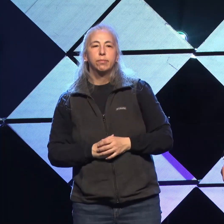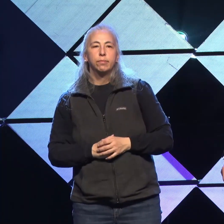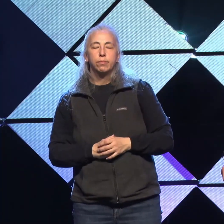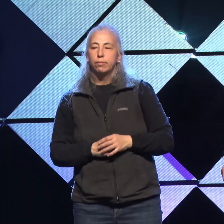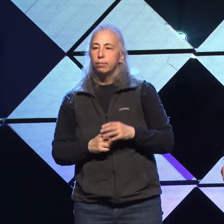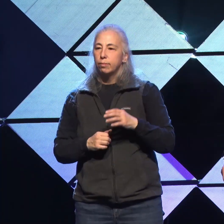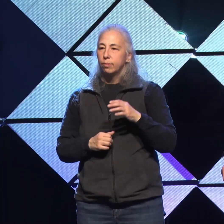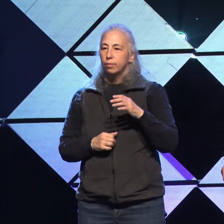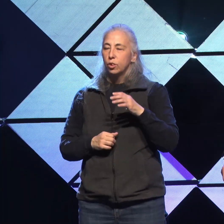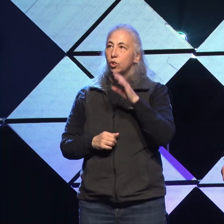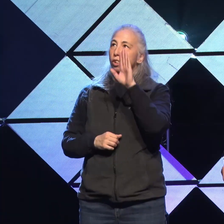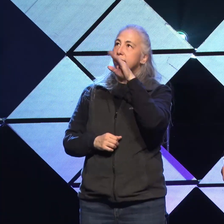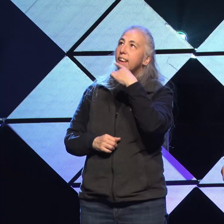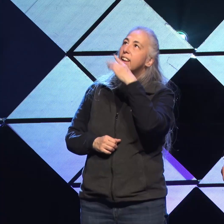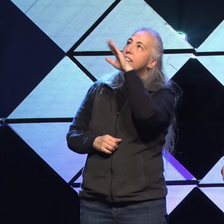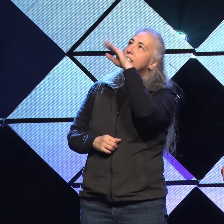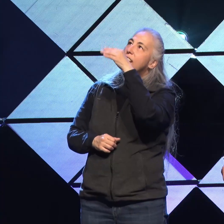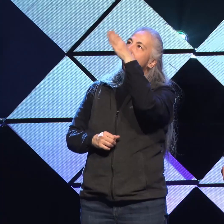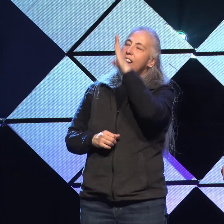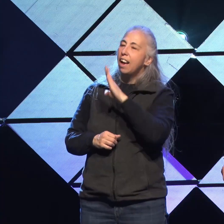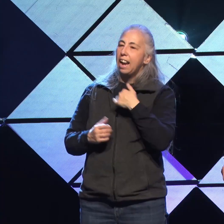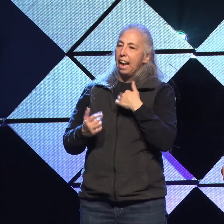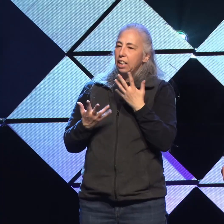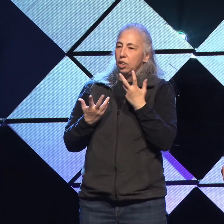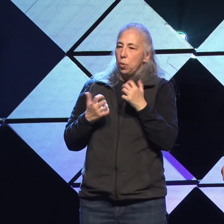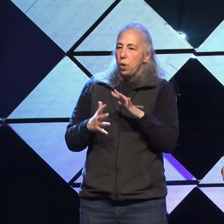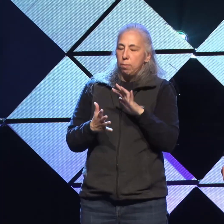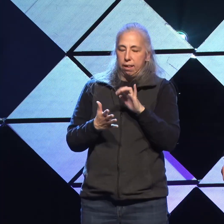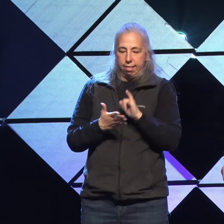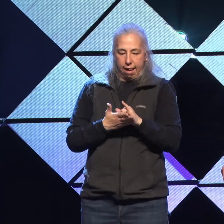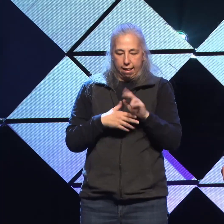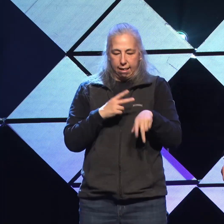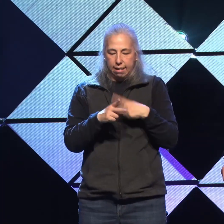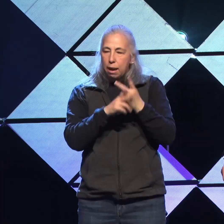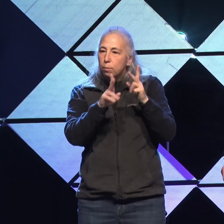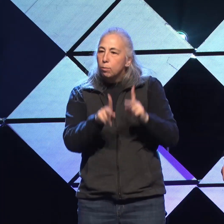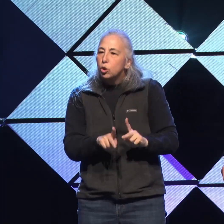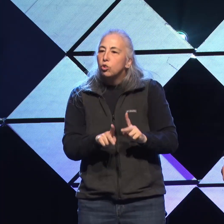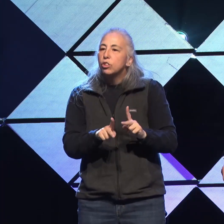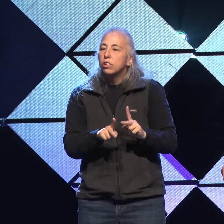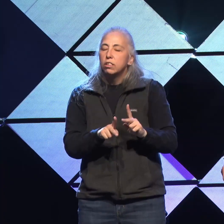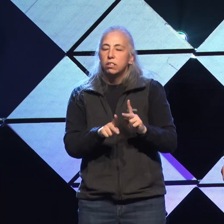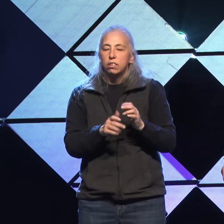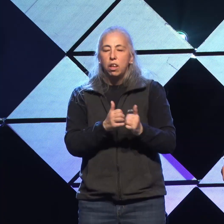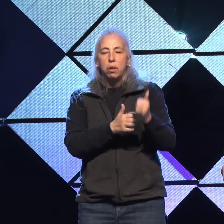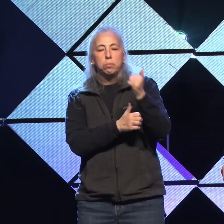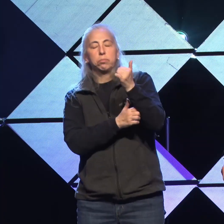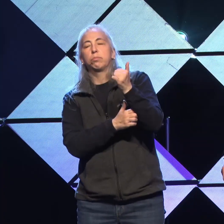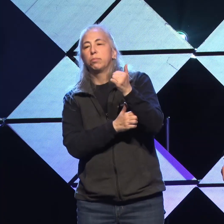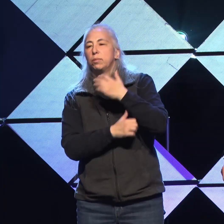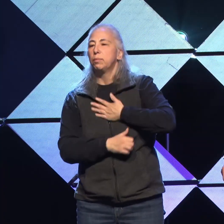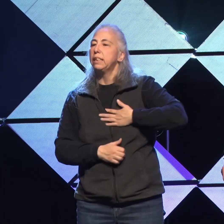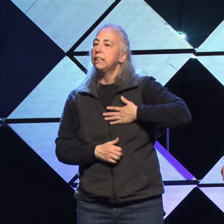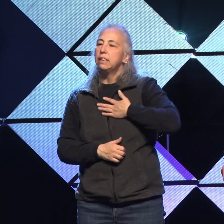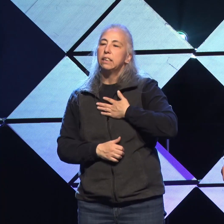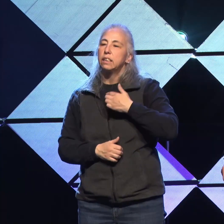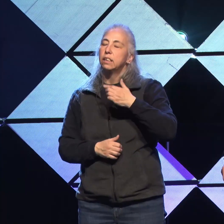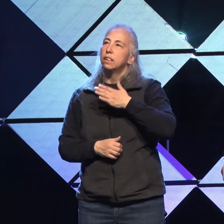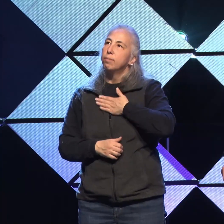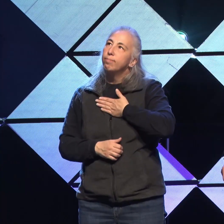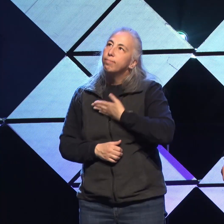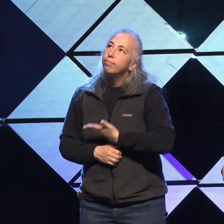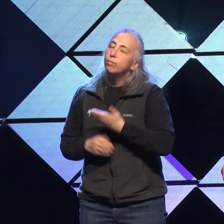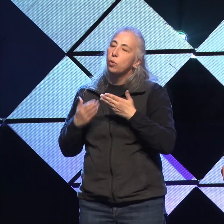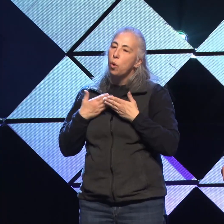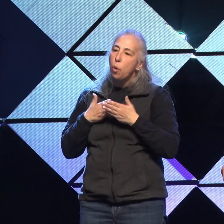just let God know and say, God, I don't want to be that kind of person. I don't want to be that kind of person. Bend my heart toward love.